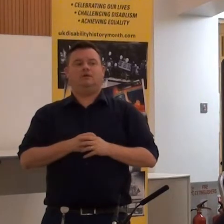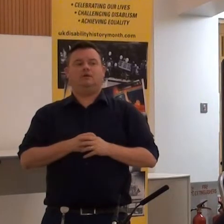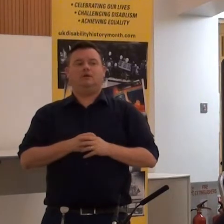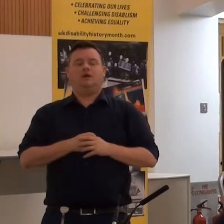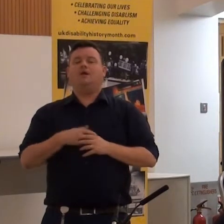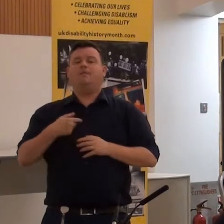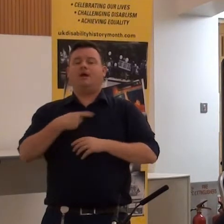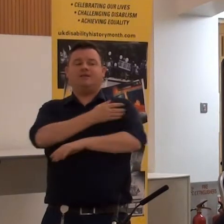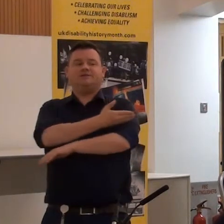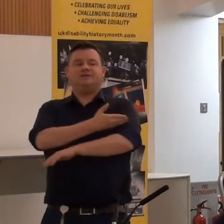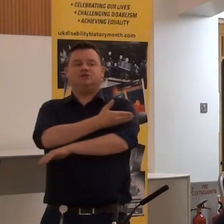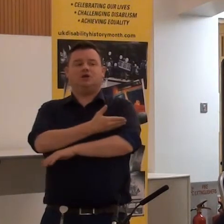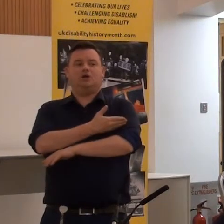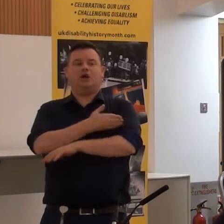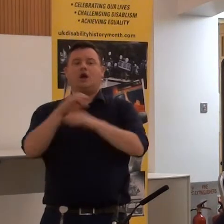the t-shirts.